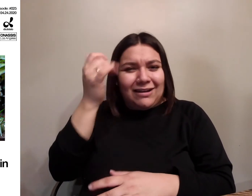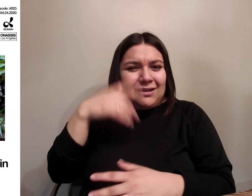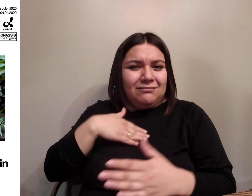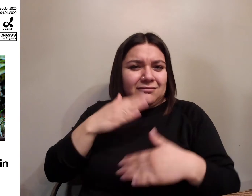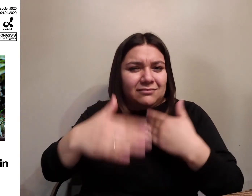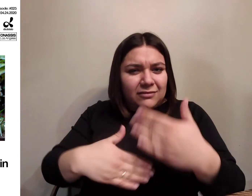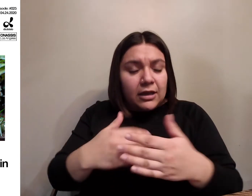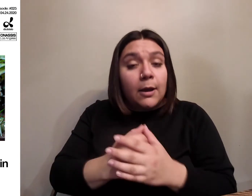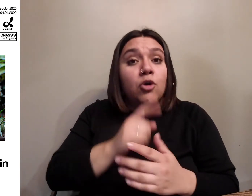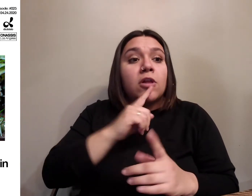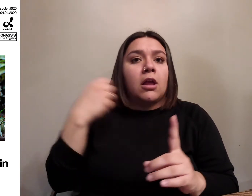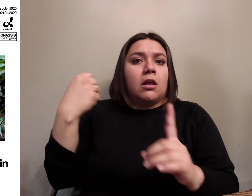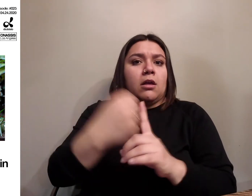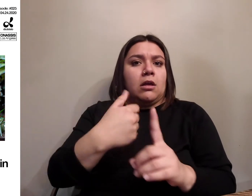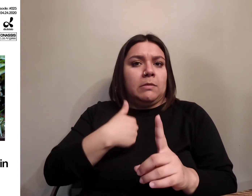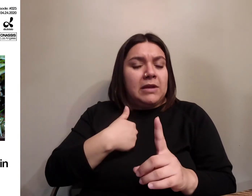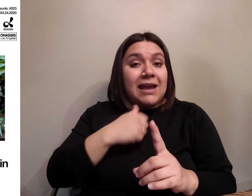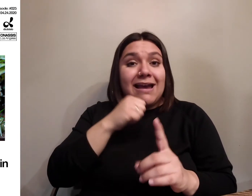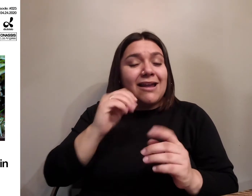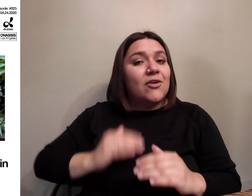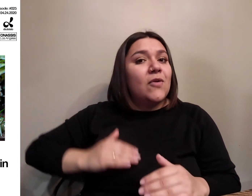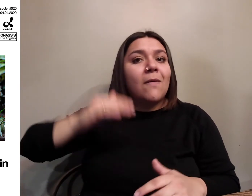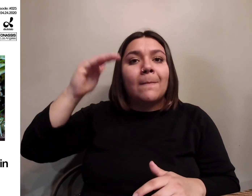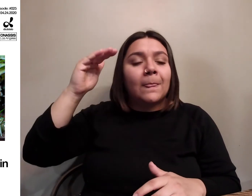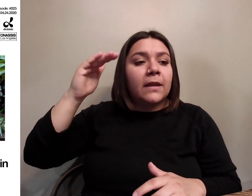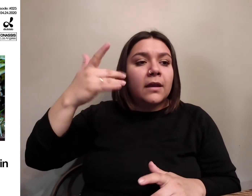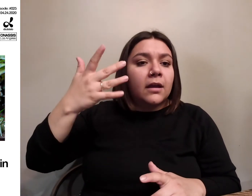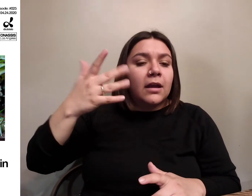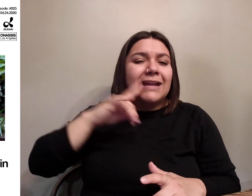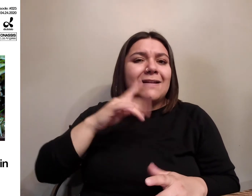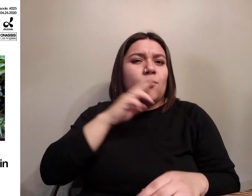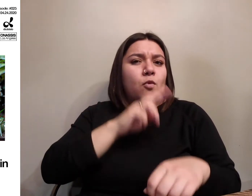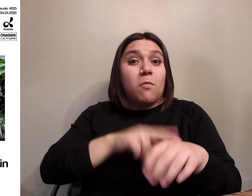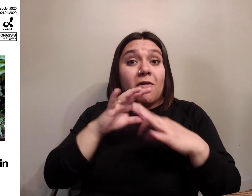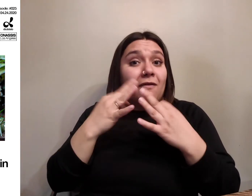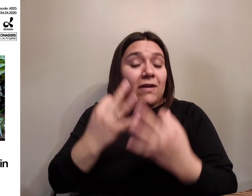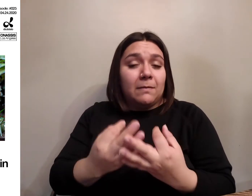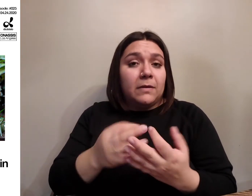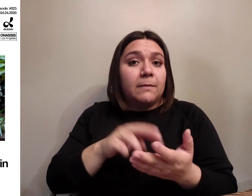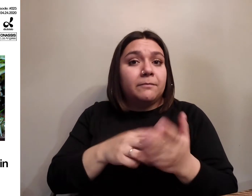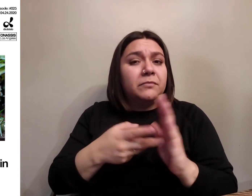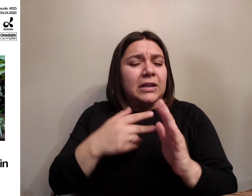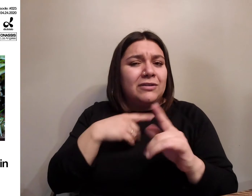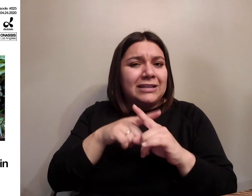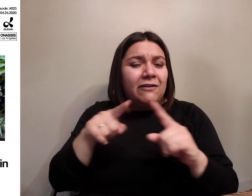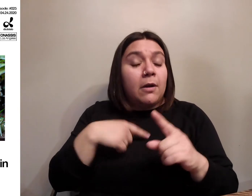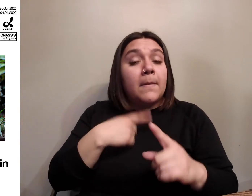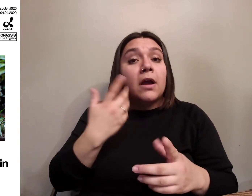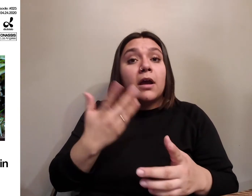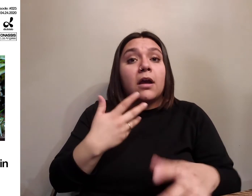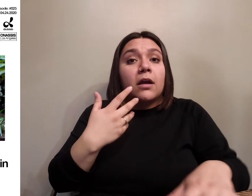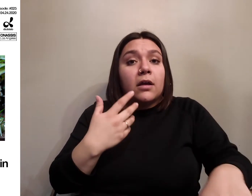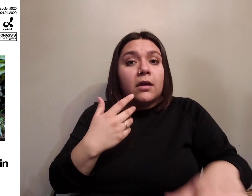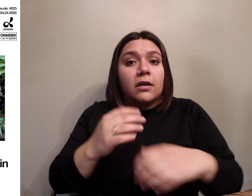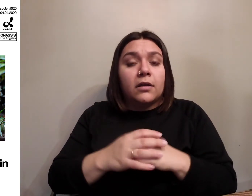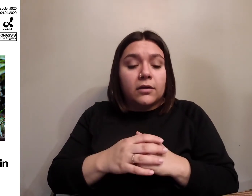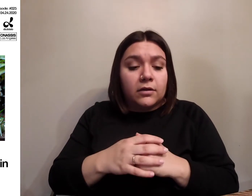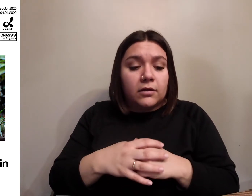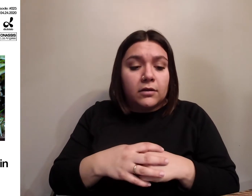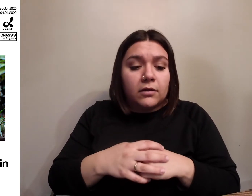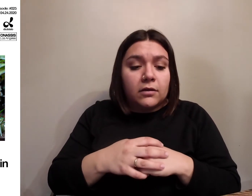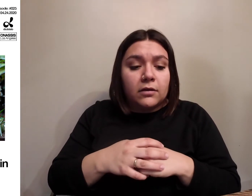generations. It also changed my life and probably my children's life. So I'm a big believer in women empowering women.